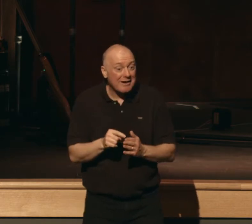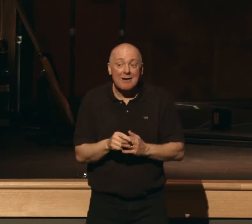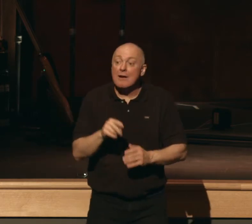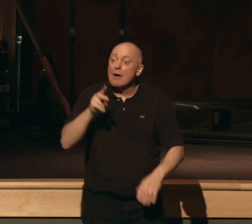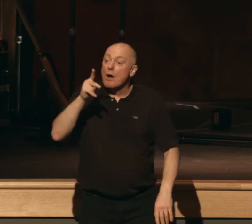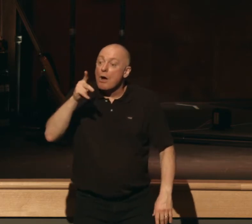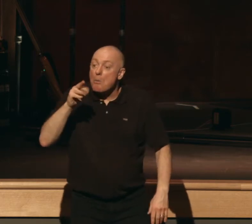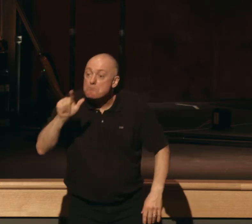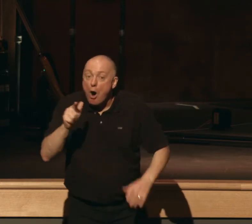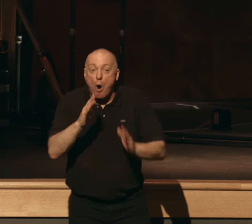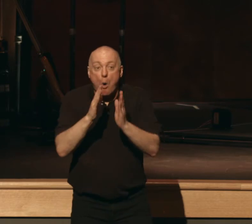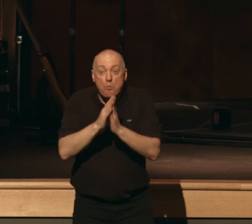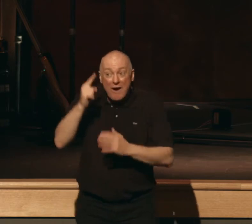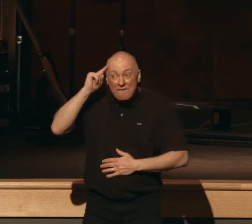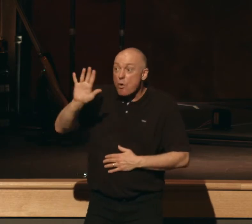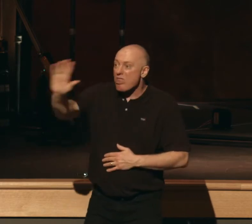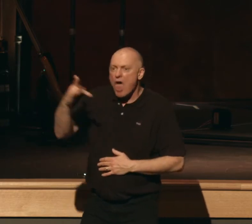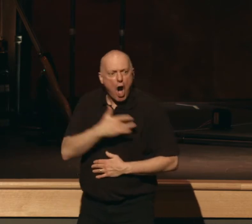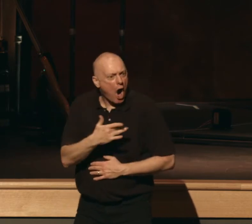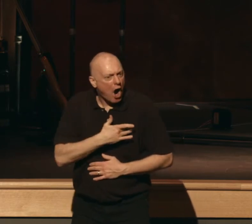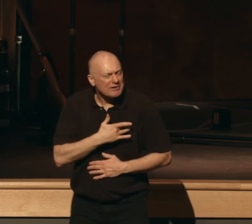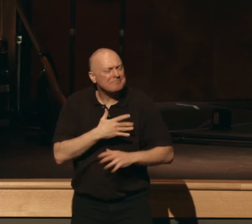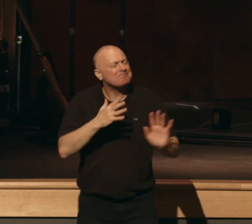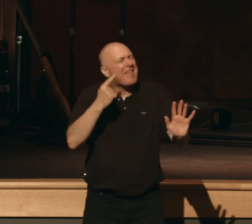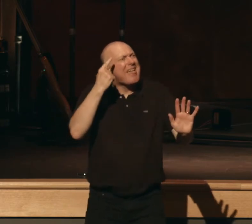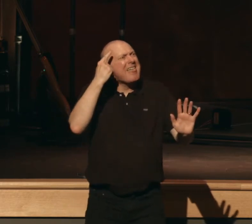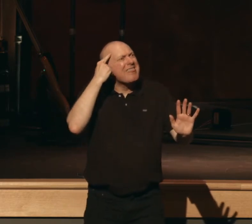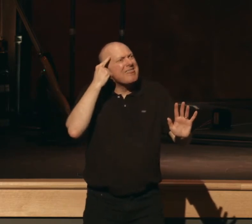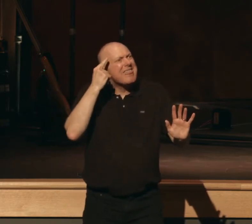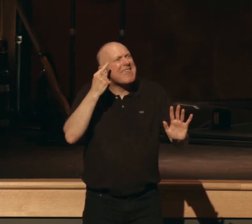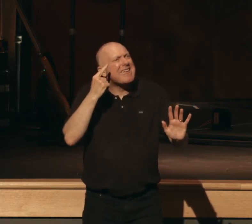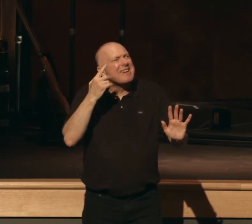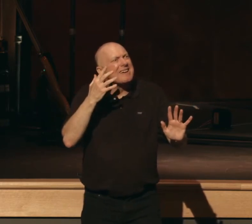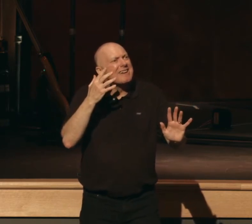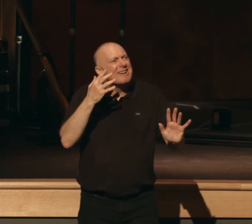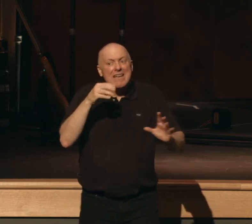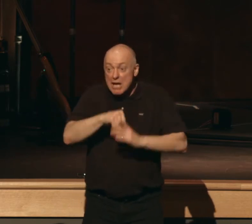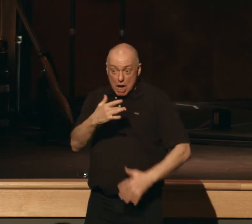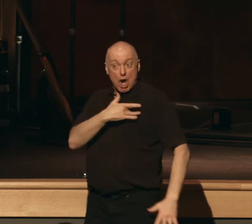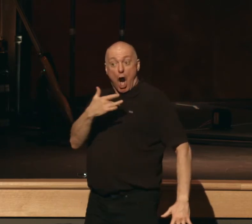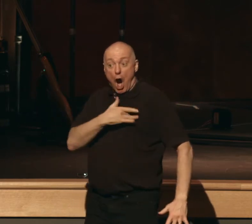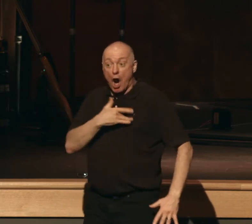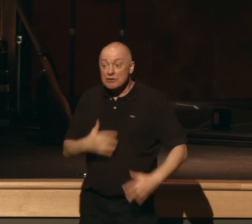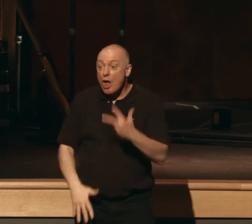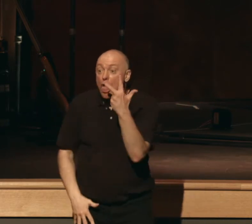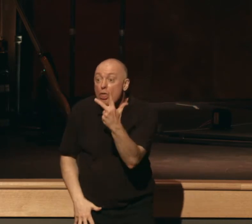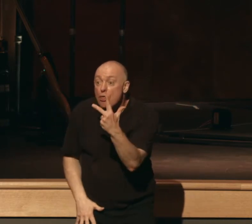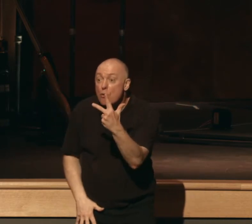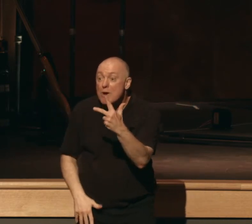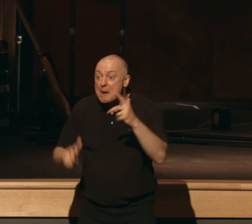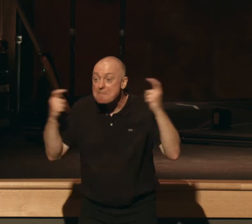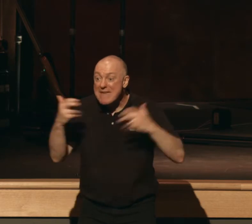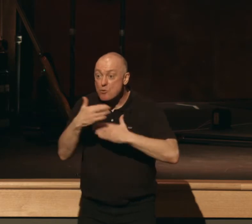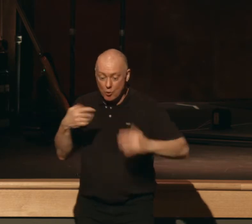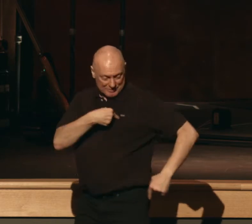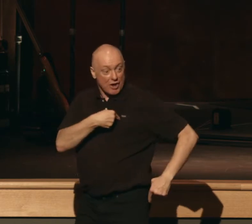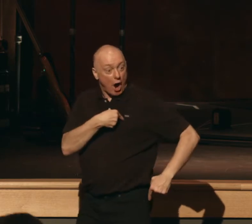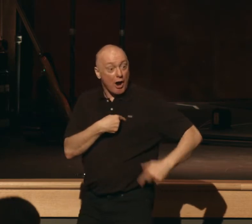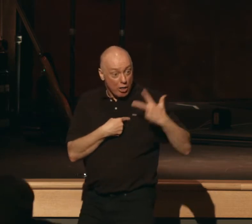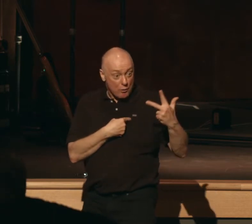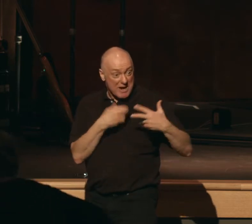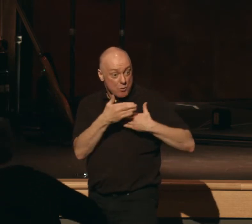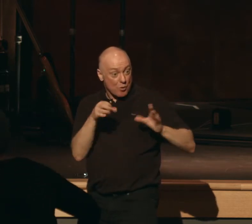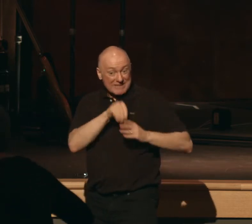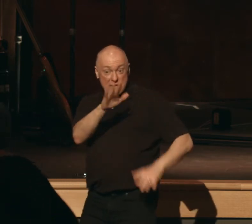He's praying for their hearts. And we can think of it this way, that in our hearts, there are basically three giant rooms. There are